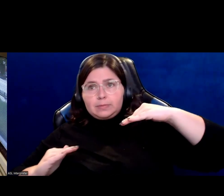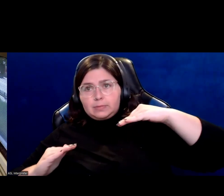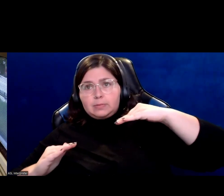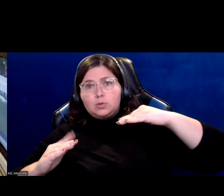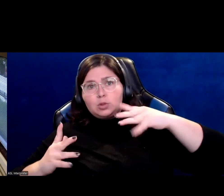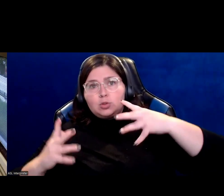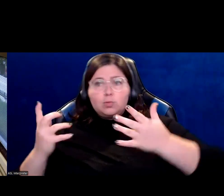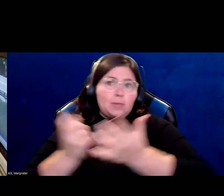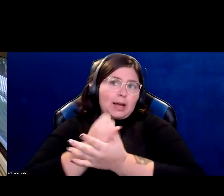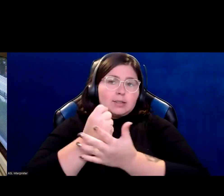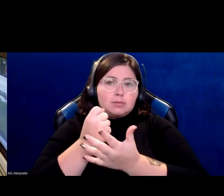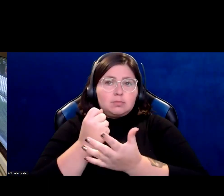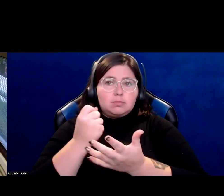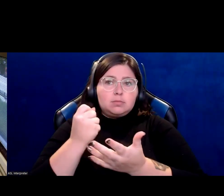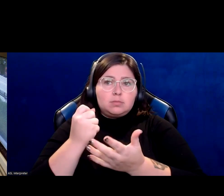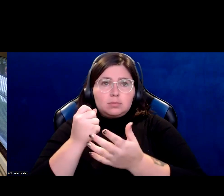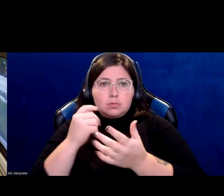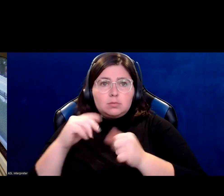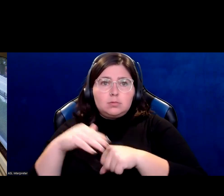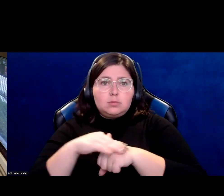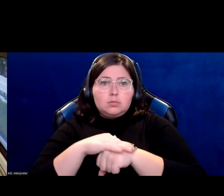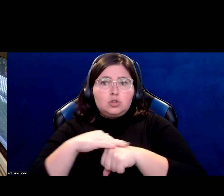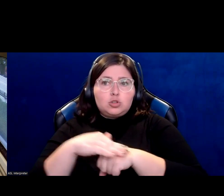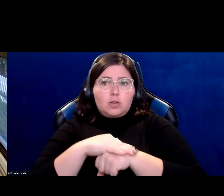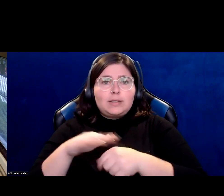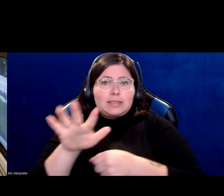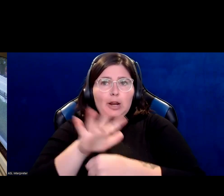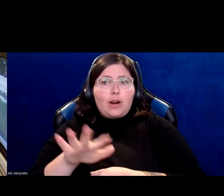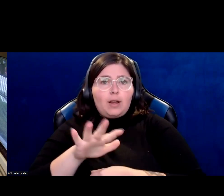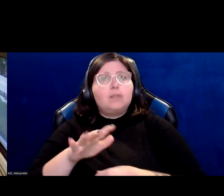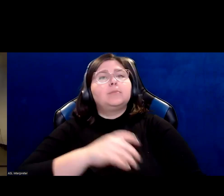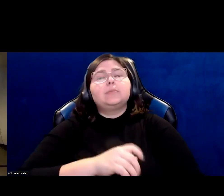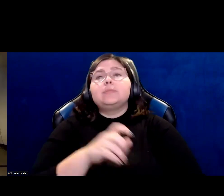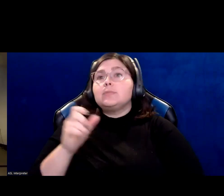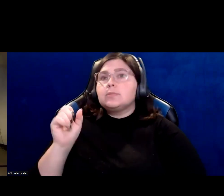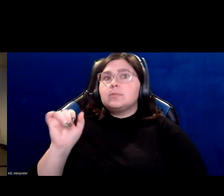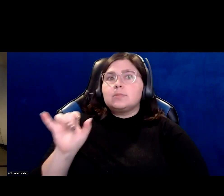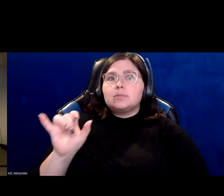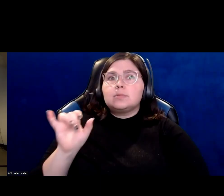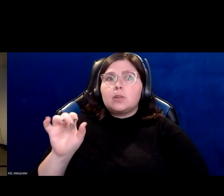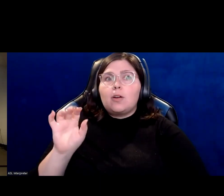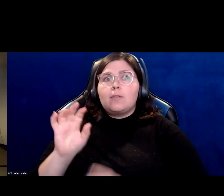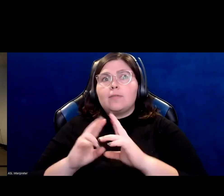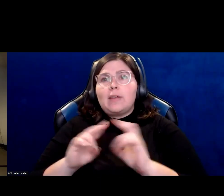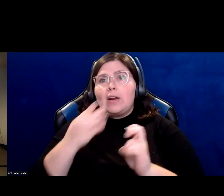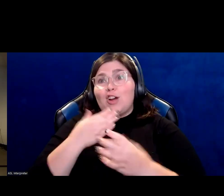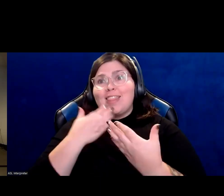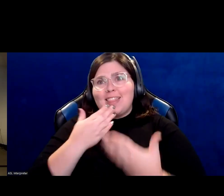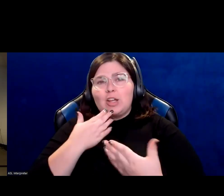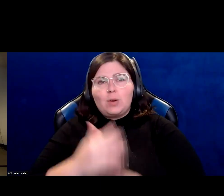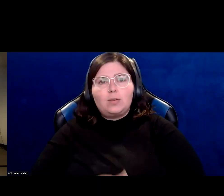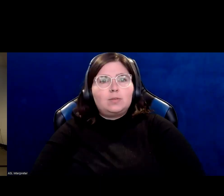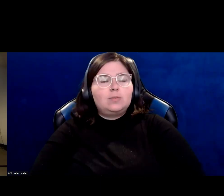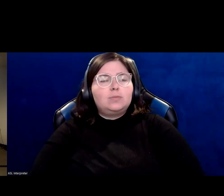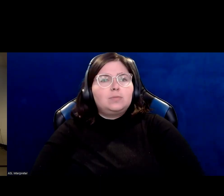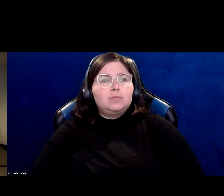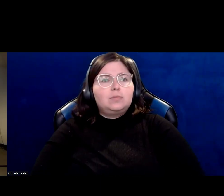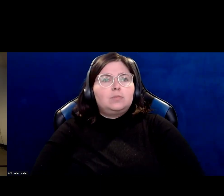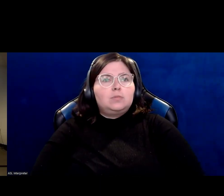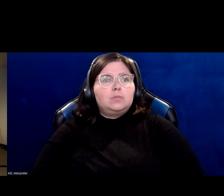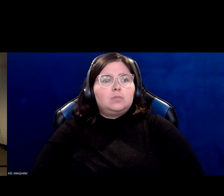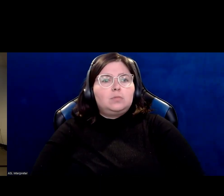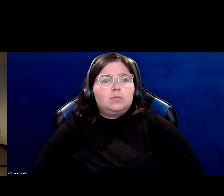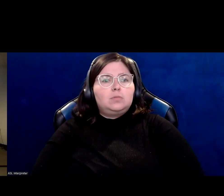surface area. Okay. For sure. Thanks. Uh-huh. Very good. Thanks, Rachel. Okay. All right, we move to